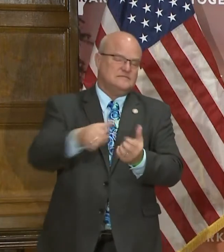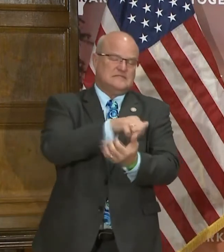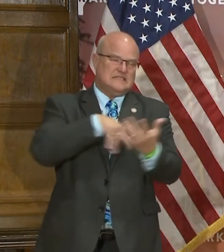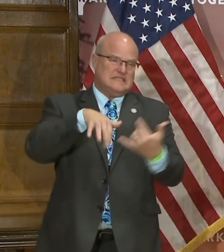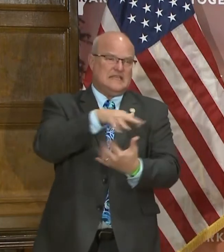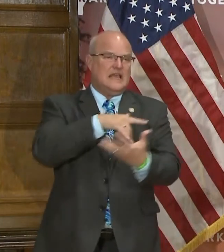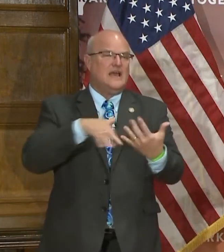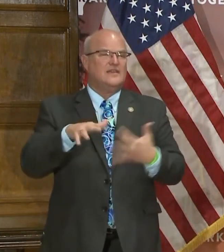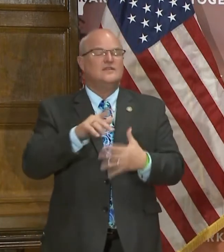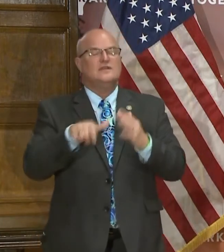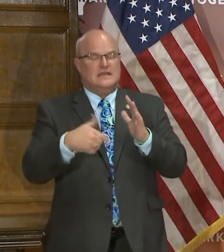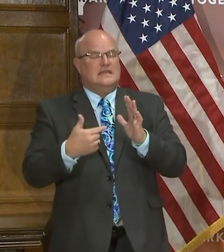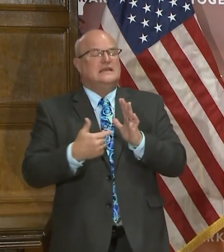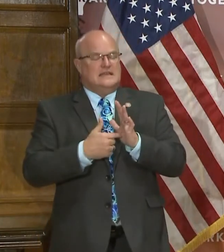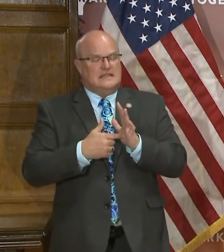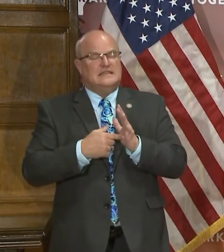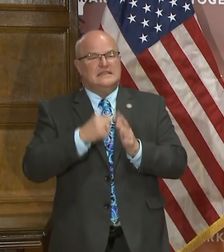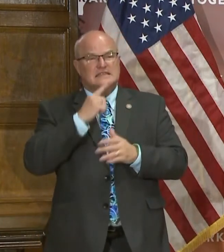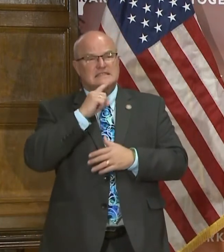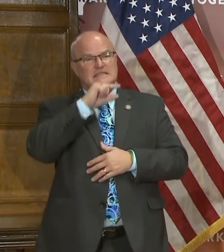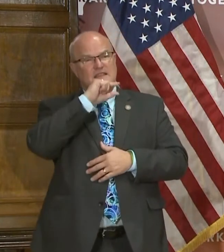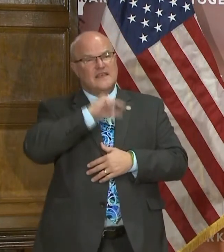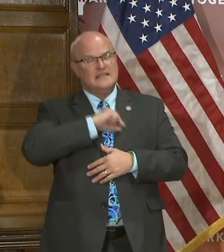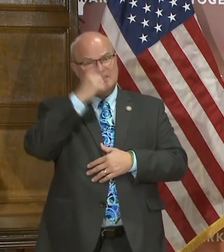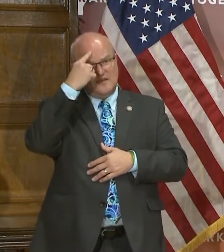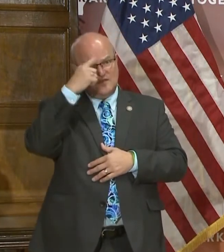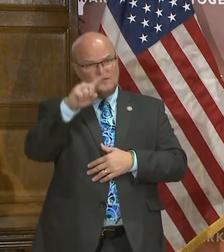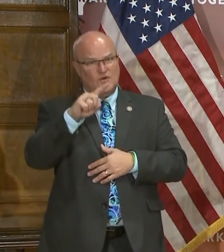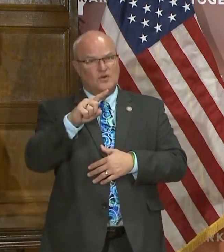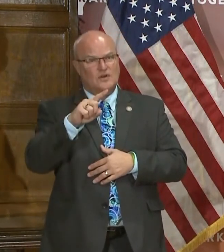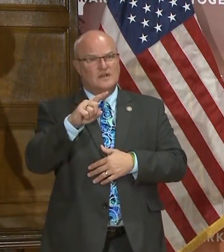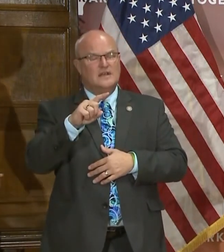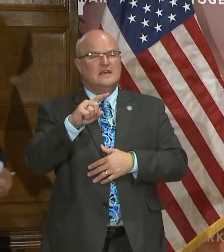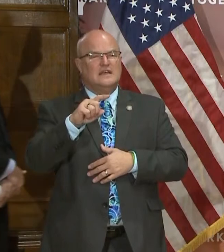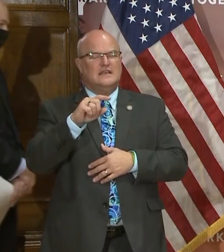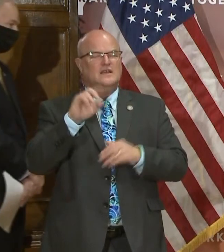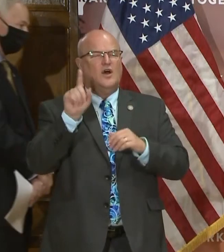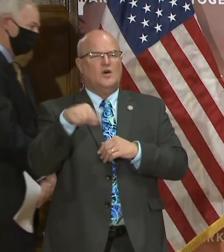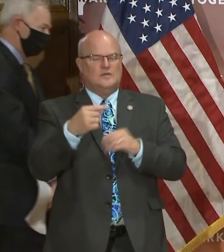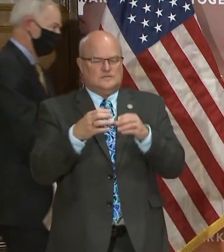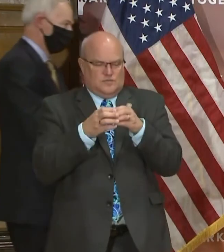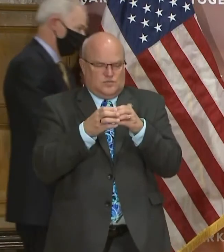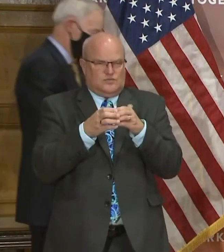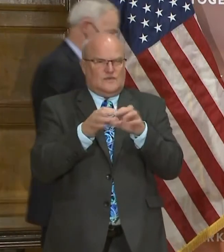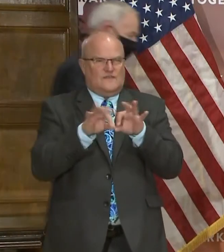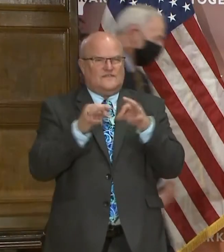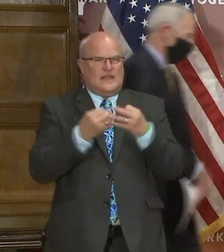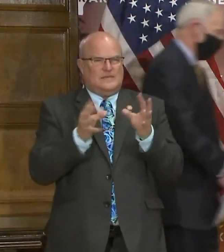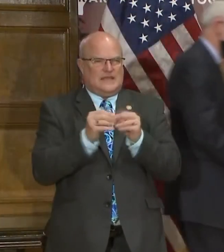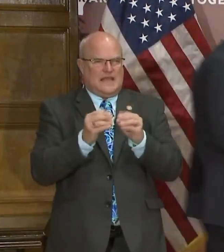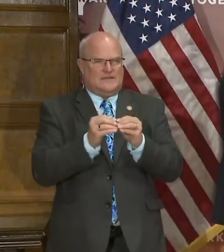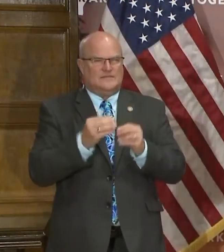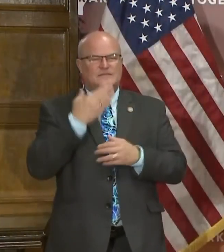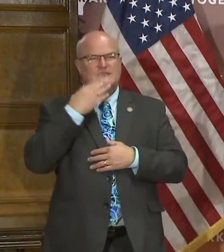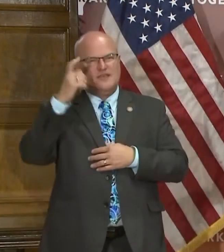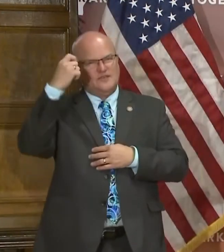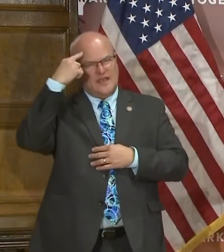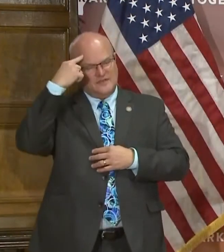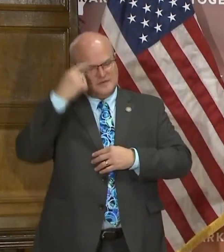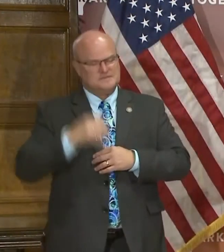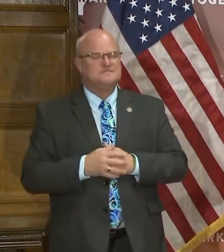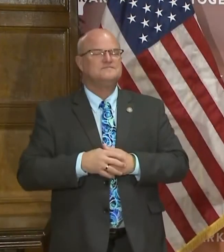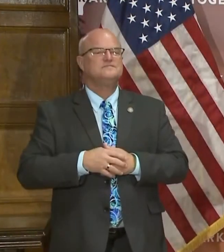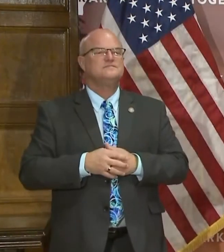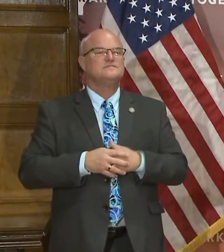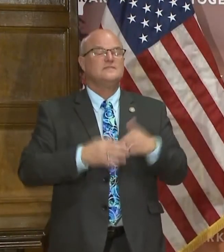members. This is a Thanksgiving for a nuclear family turkey dinner. So thank you, Governor Hutchinson. Thank you,